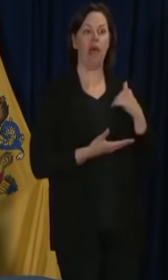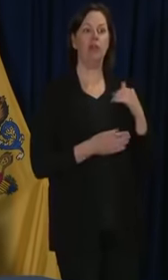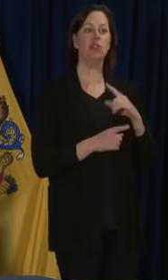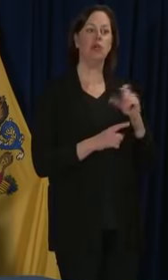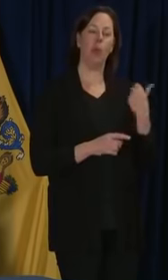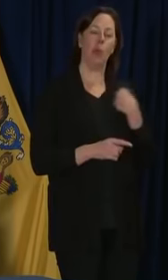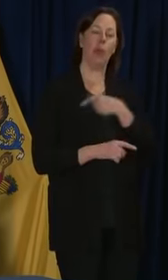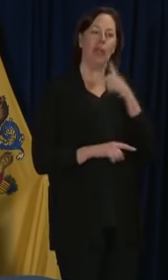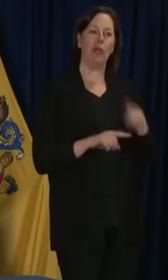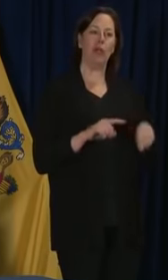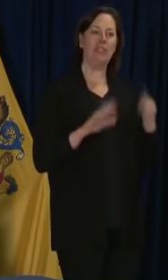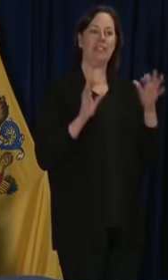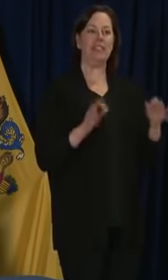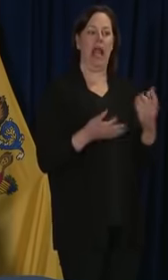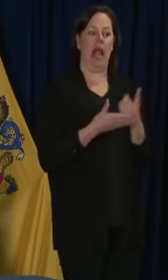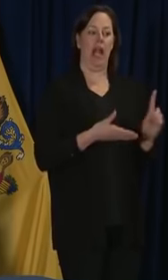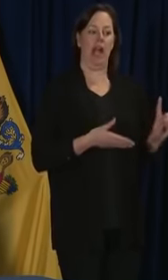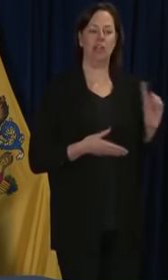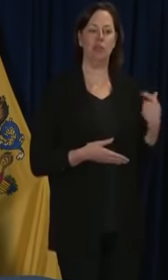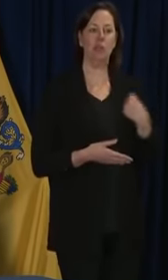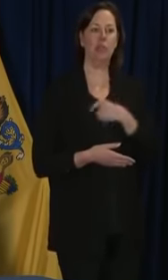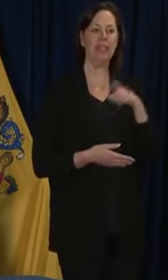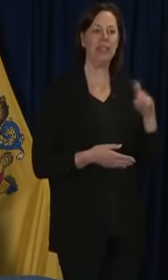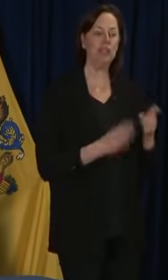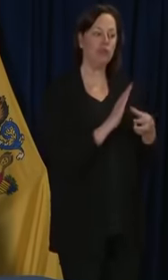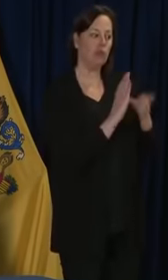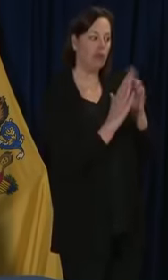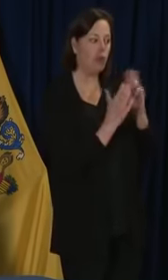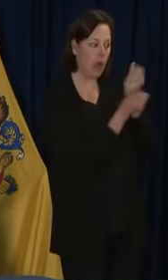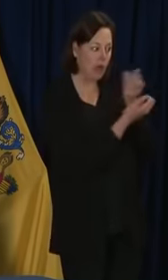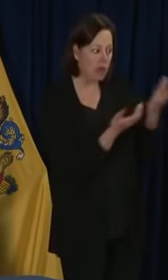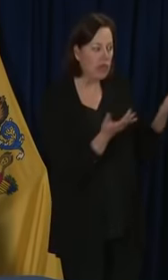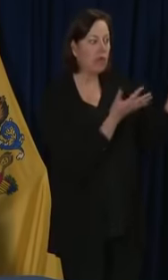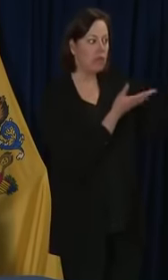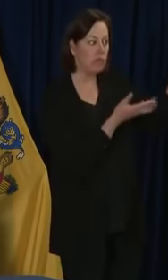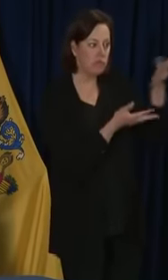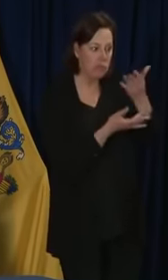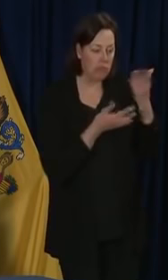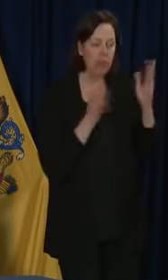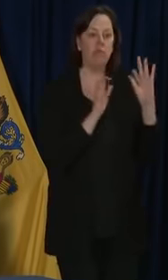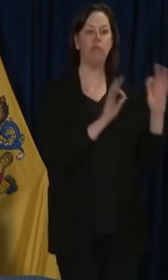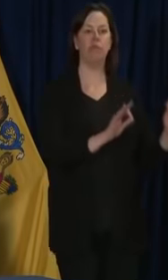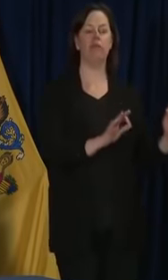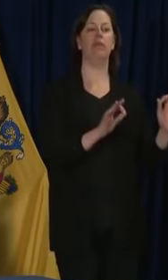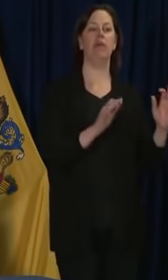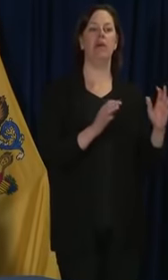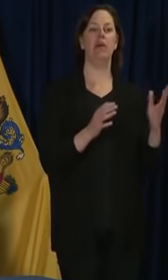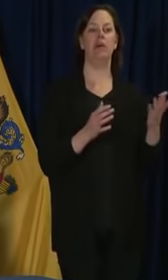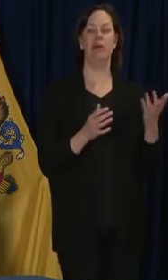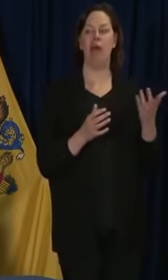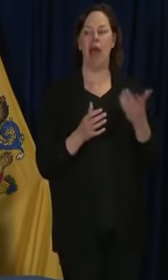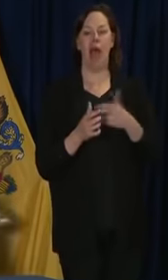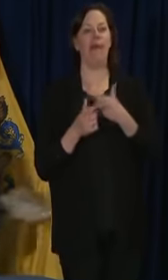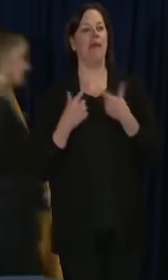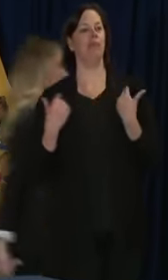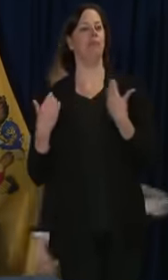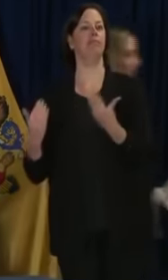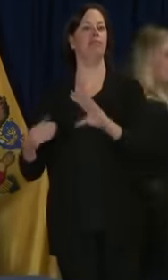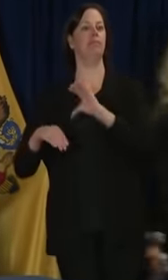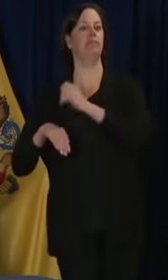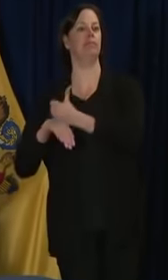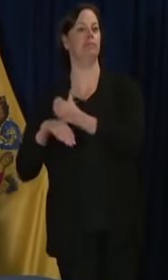days to get that in hand. So there's no magic necessarily. We don't want to let the perfect be the enemy of the good, but we